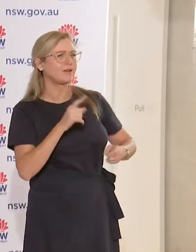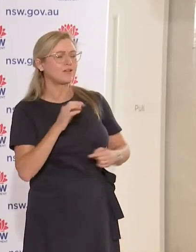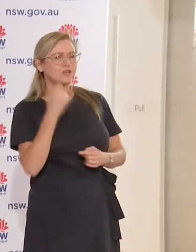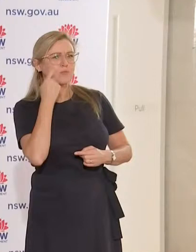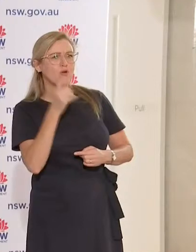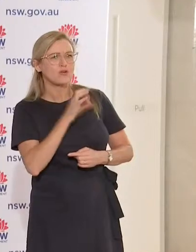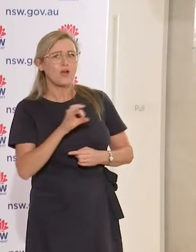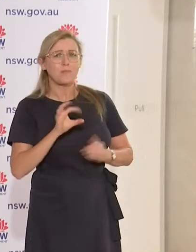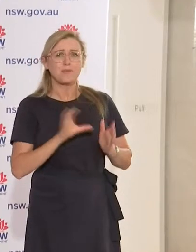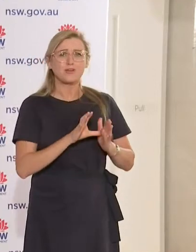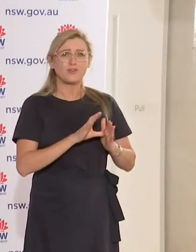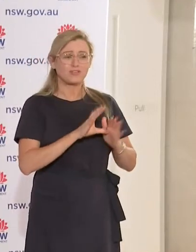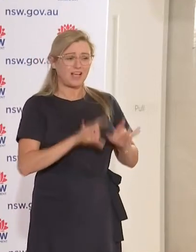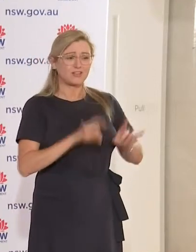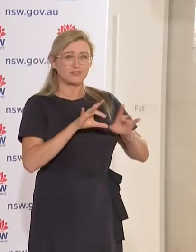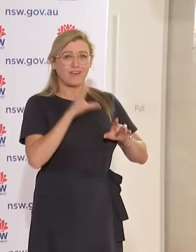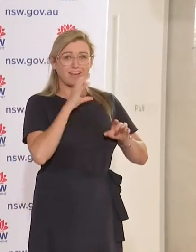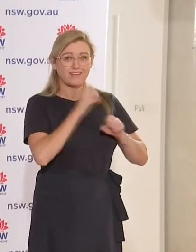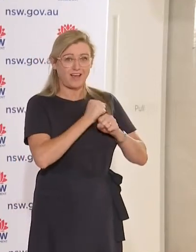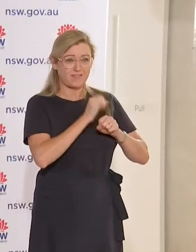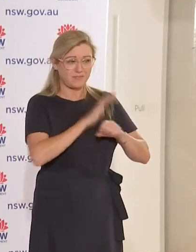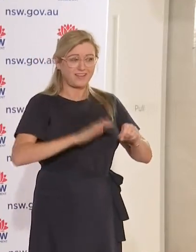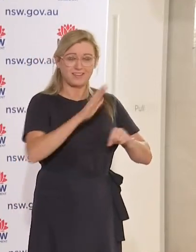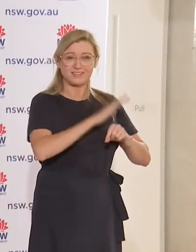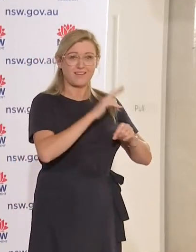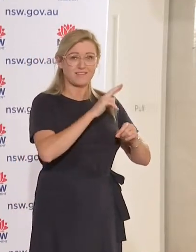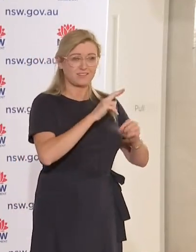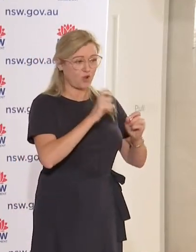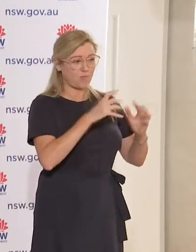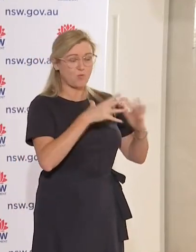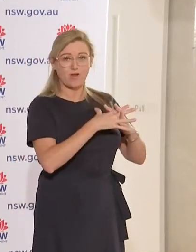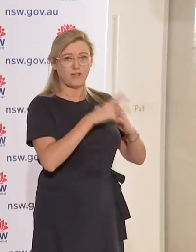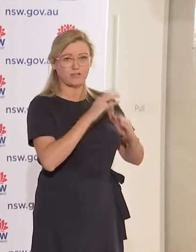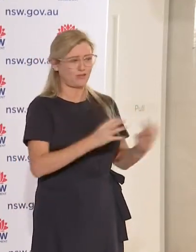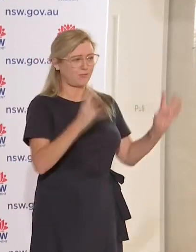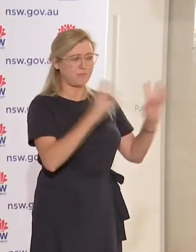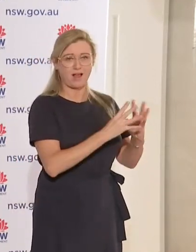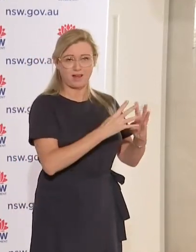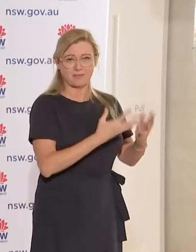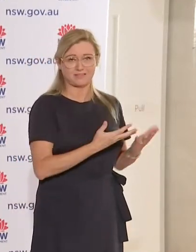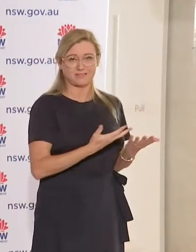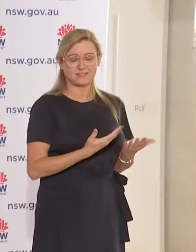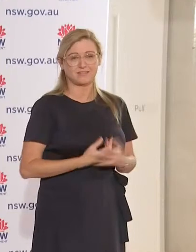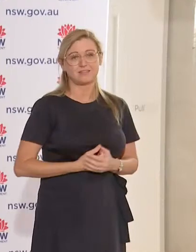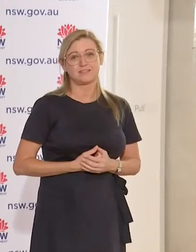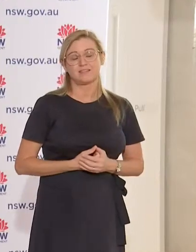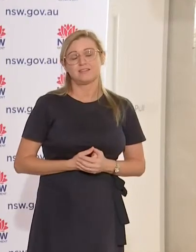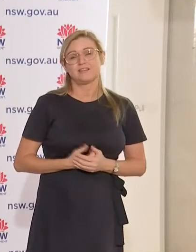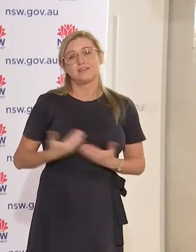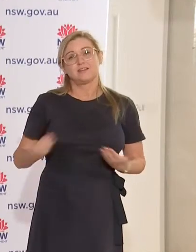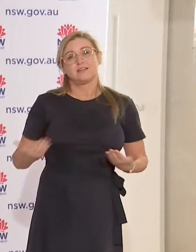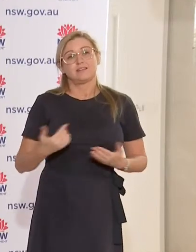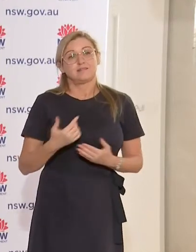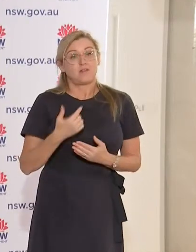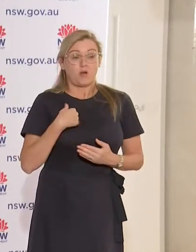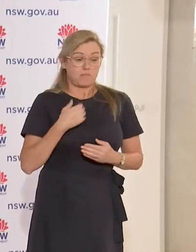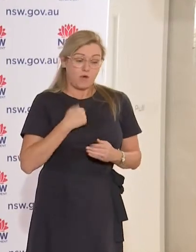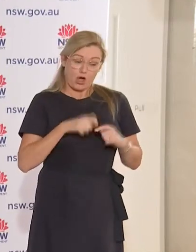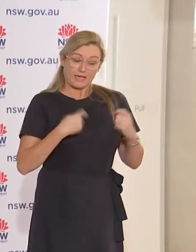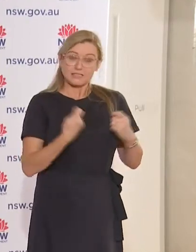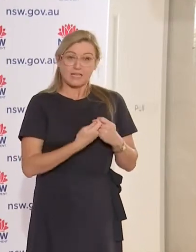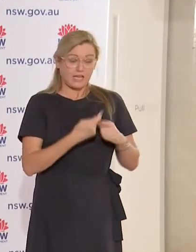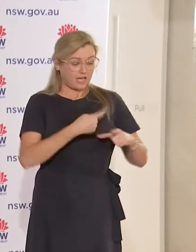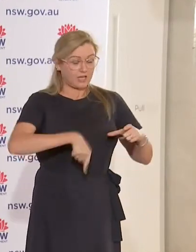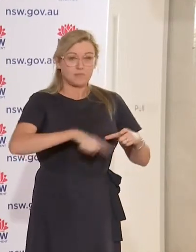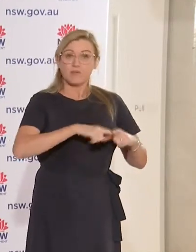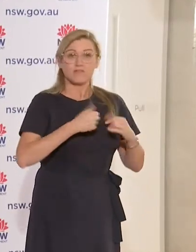sitting? Oh, I think that they're obvious questions, and I have a good team, and if it's a relevant minister outlining